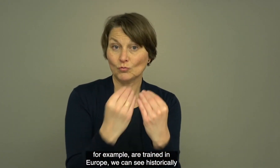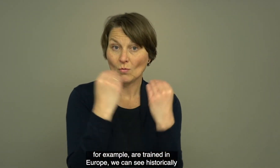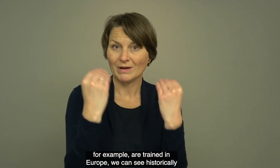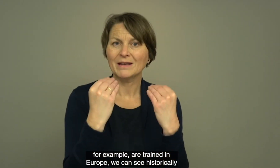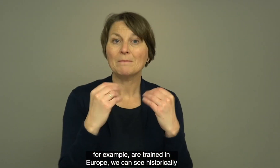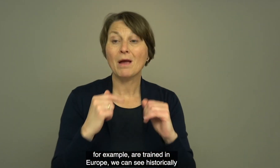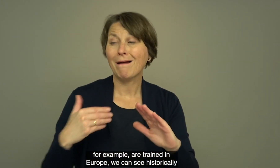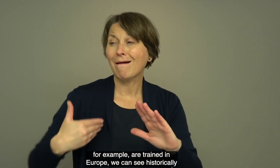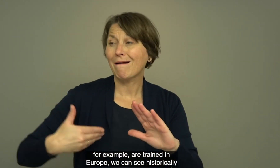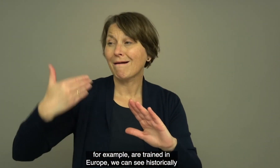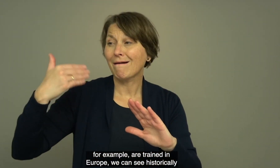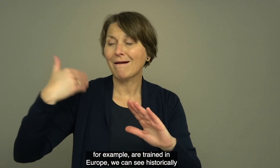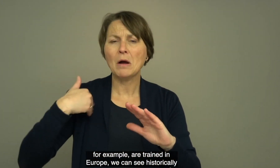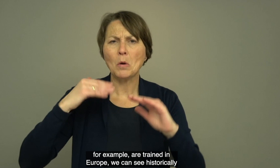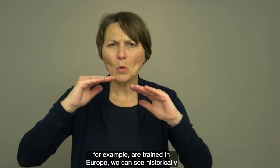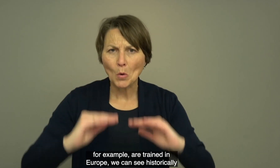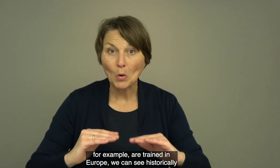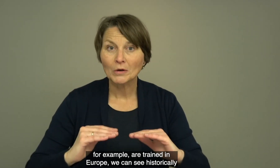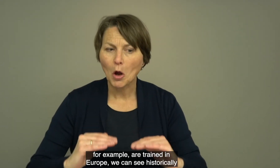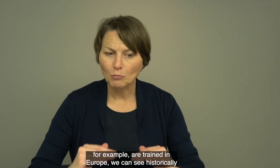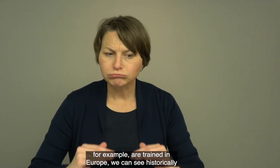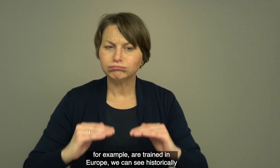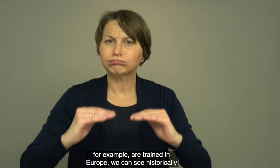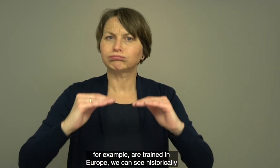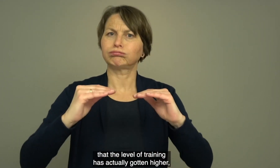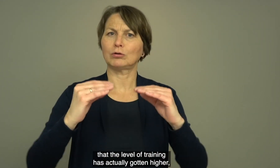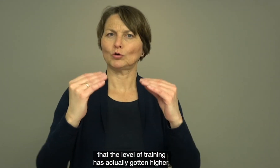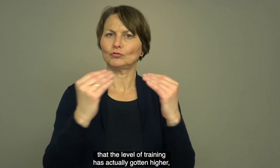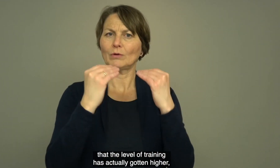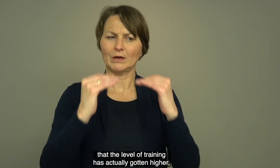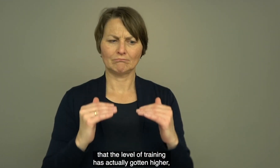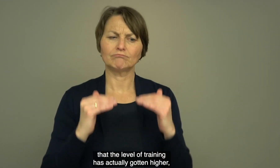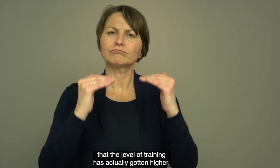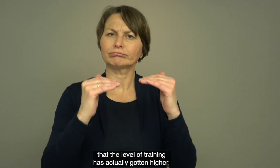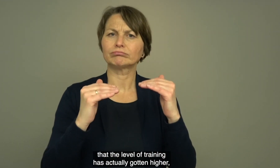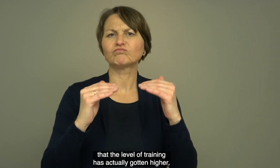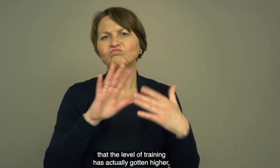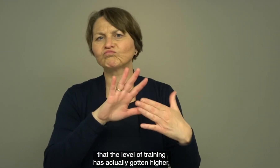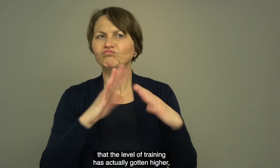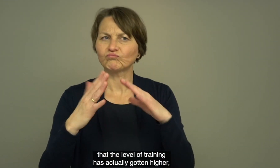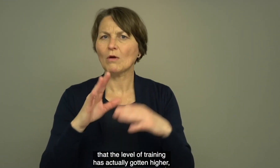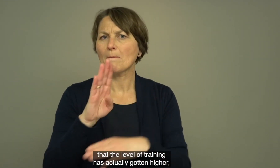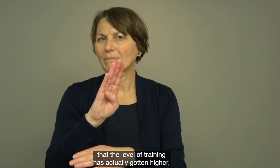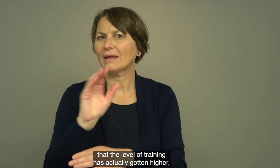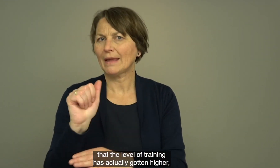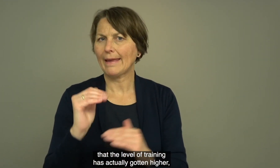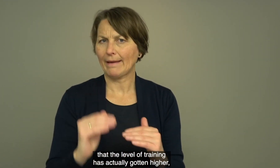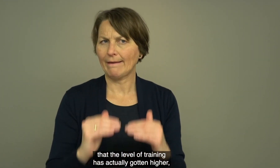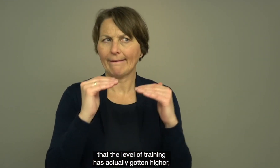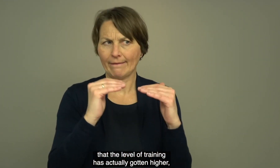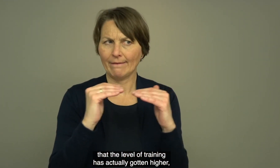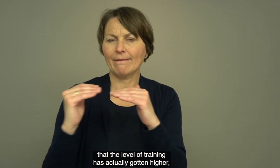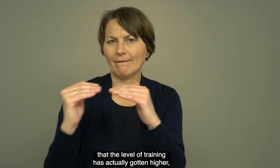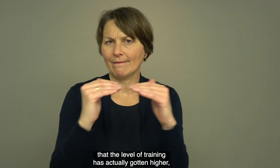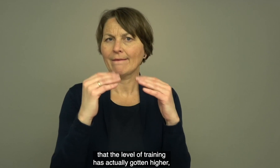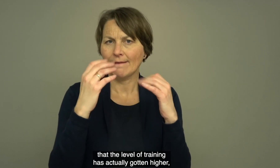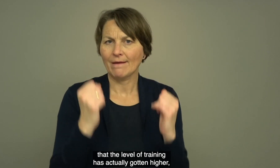in Europe, we can see historically that the level of training has actually